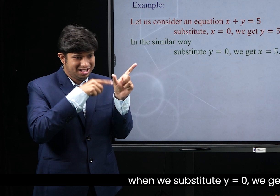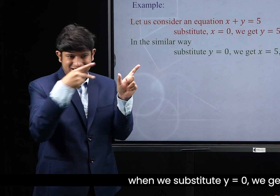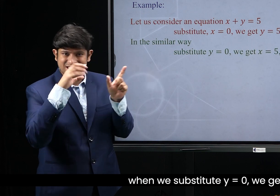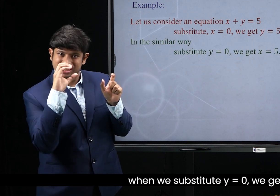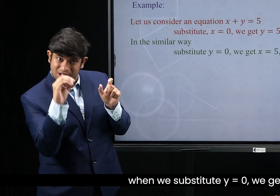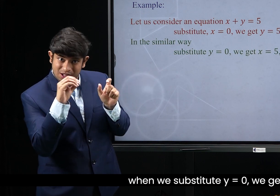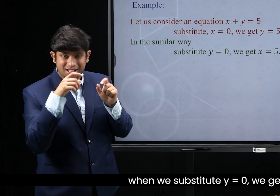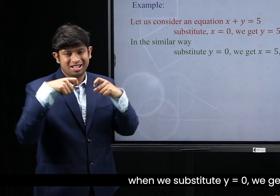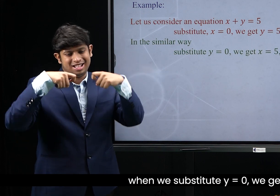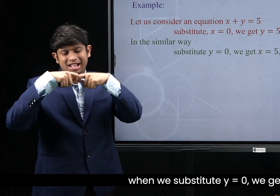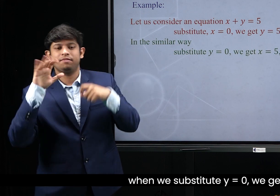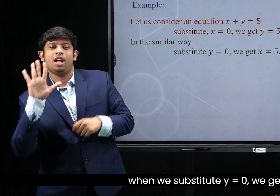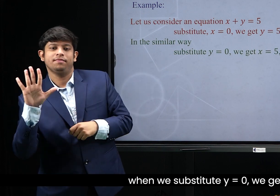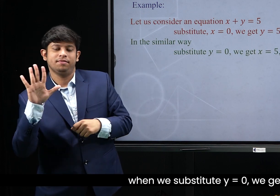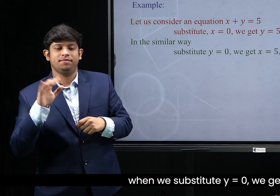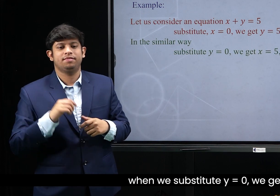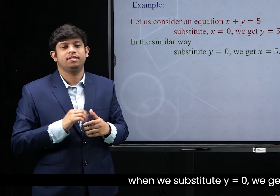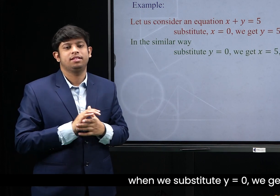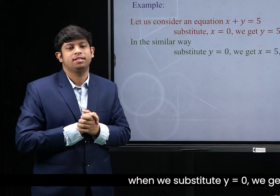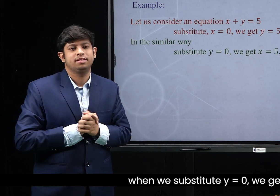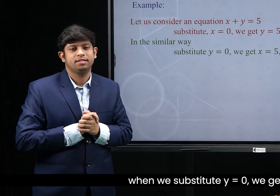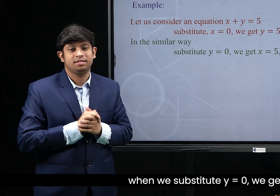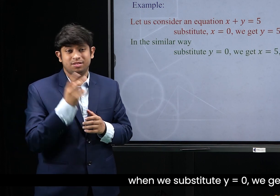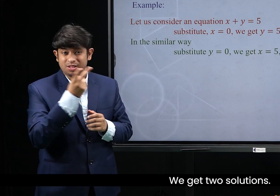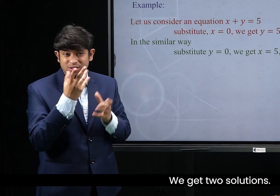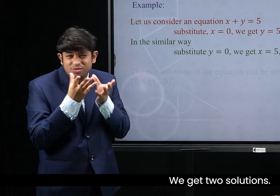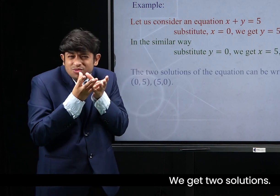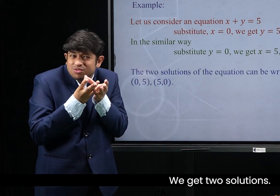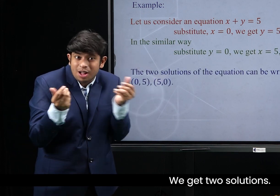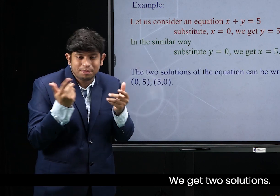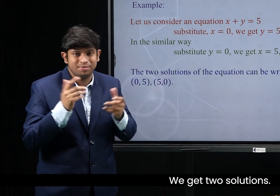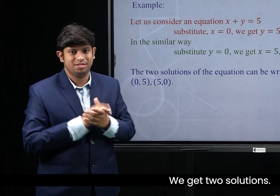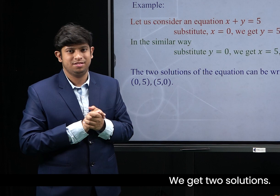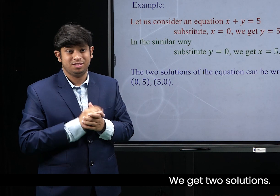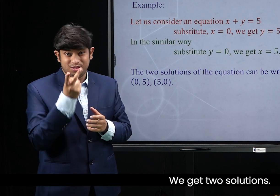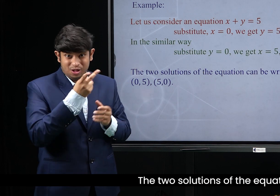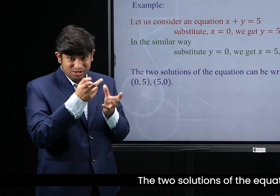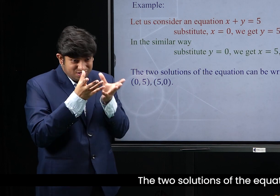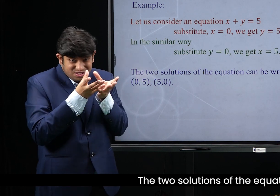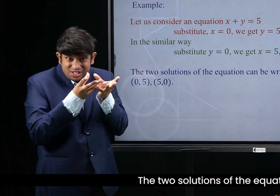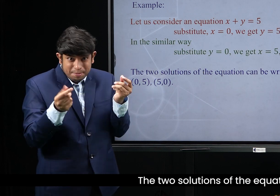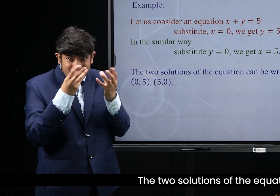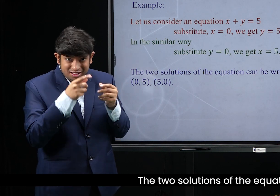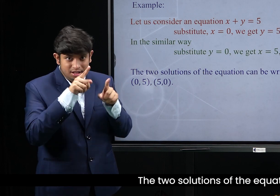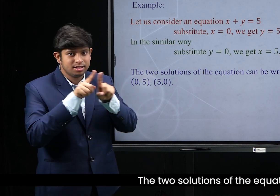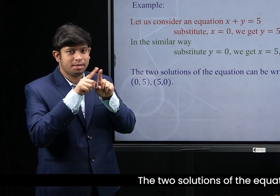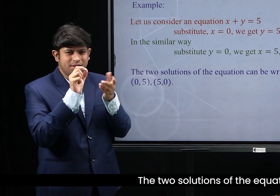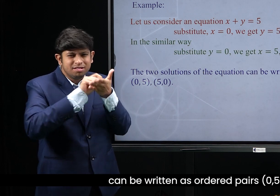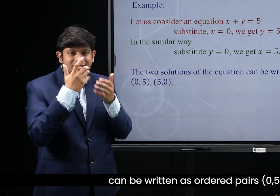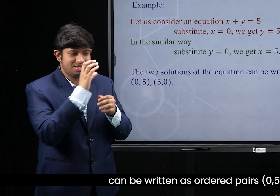y equal to 0, we get x equal to 5. We get two solutions. The two solutions of the equations can be